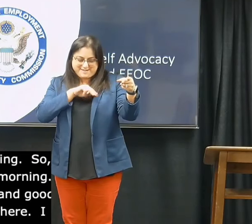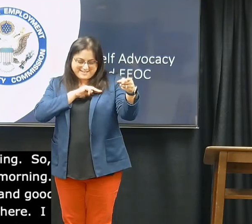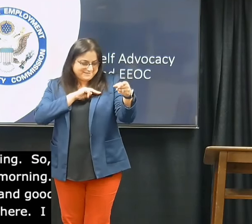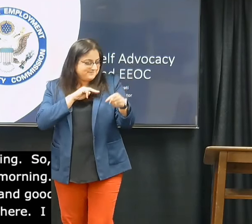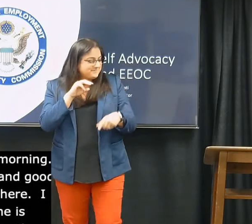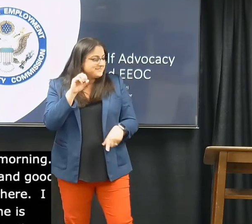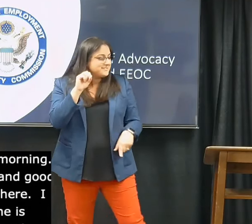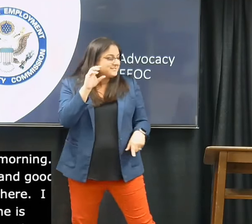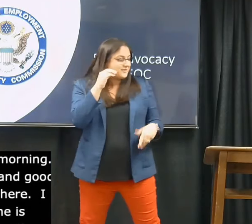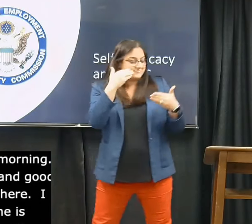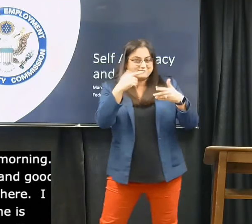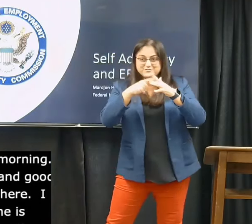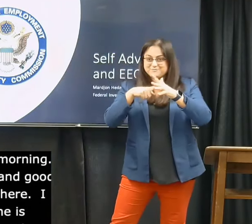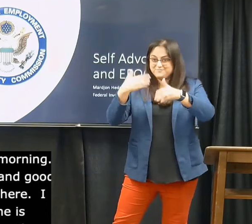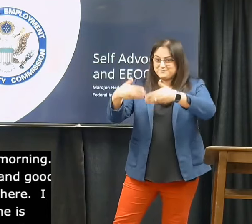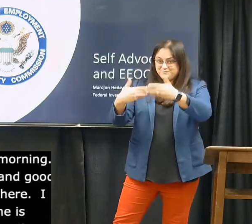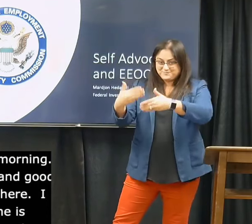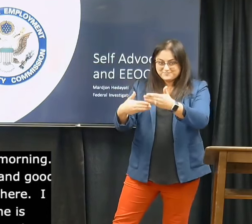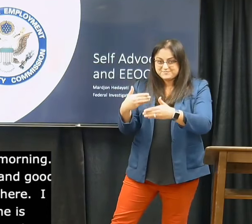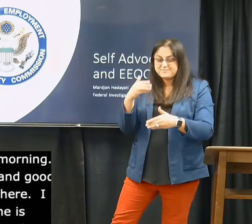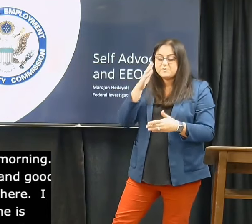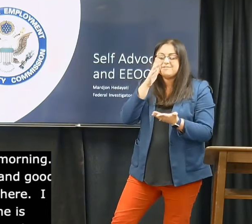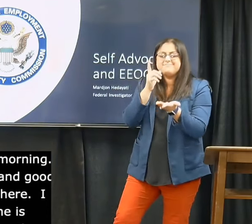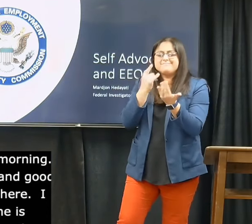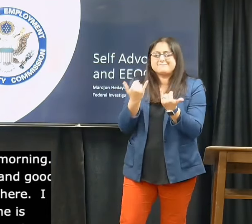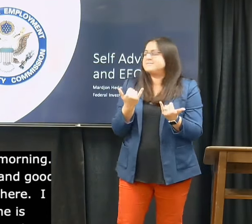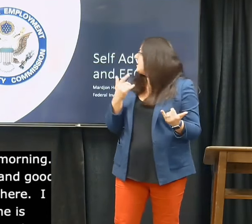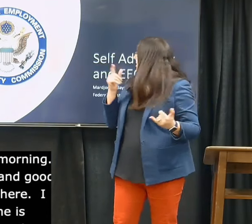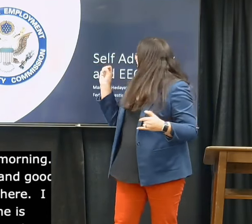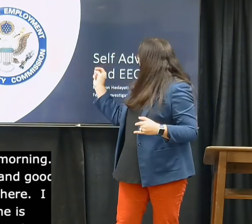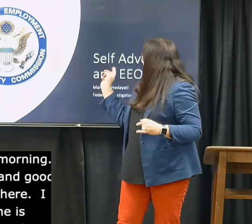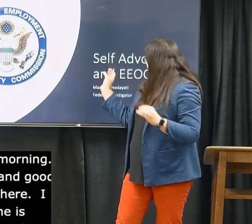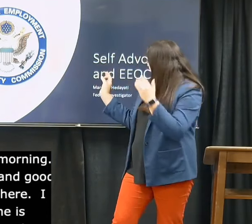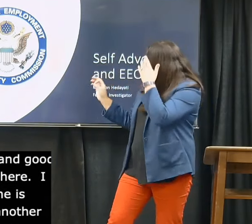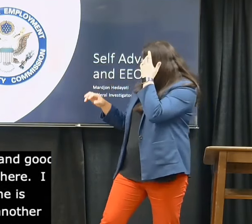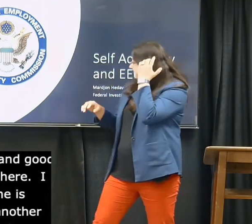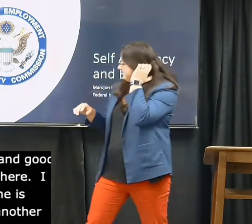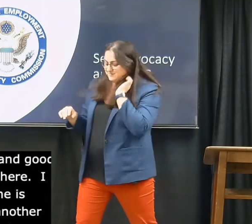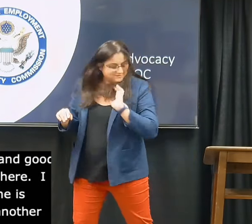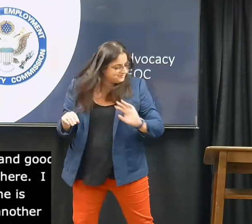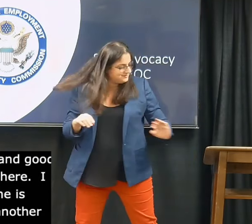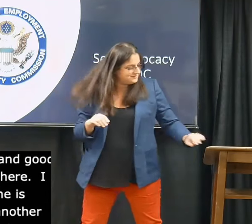coordinator, and that's Monica. We'll go ahead and get started. Oh good, the slides are up.